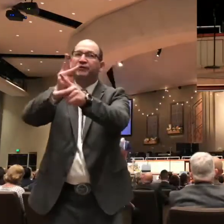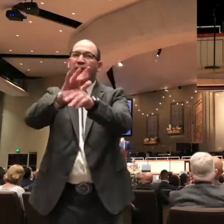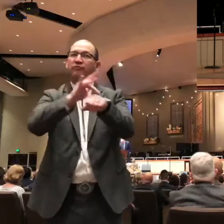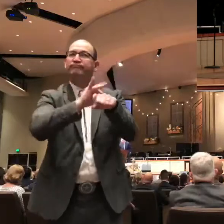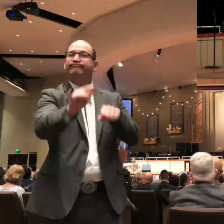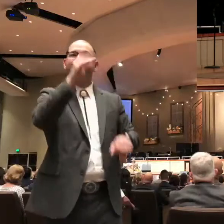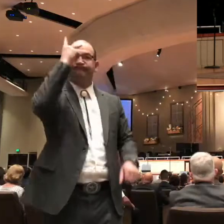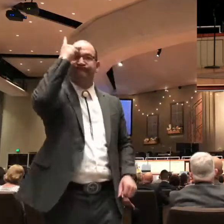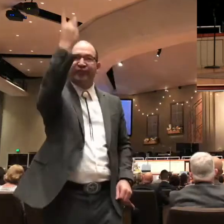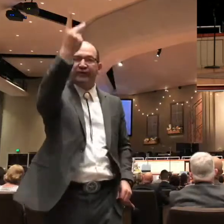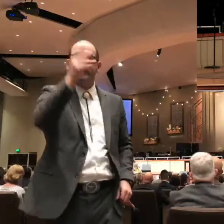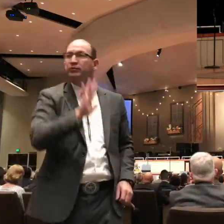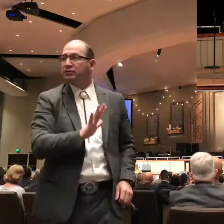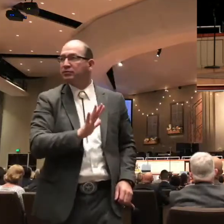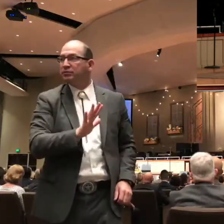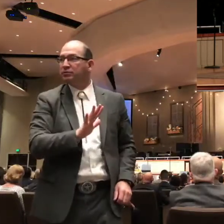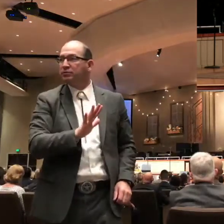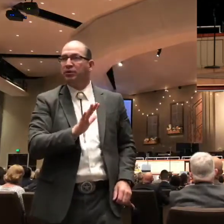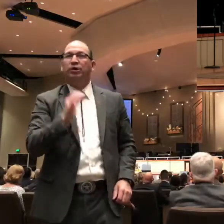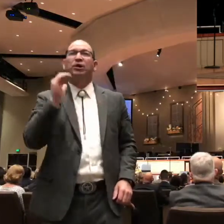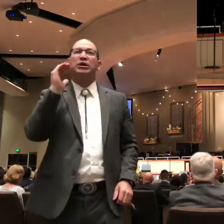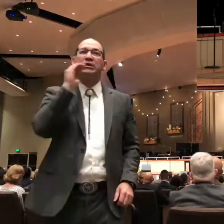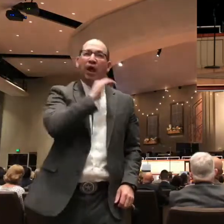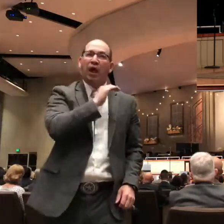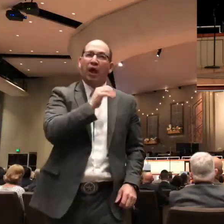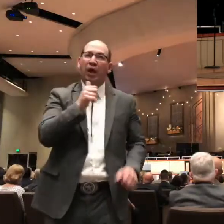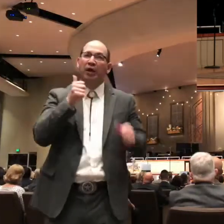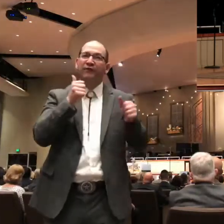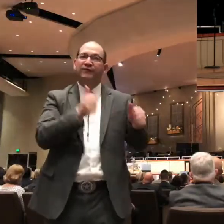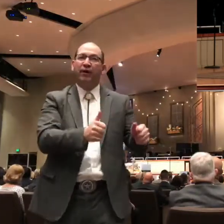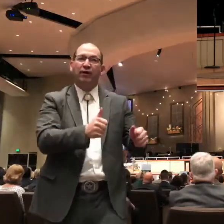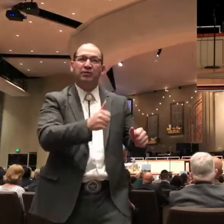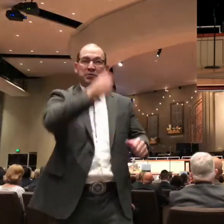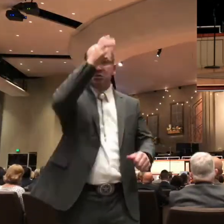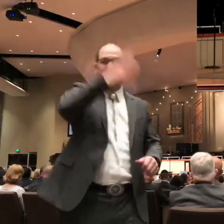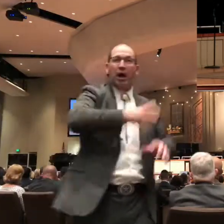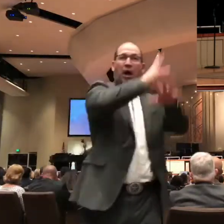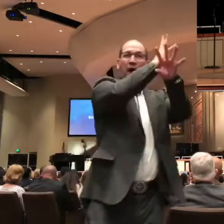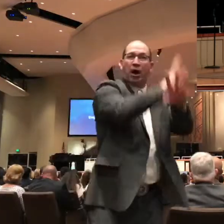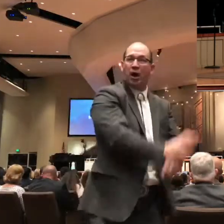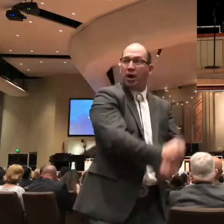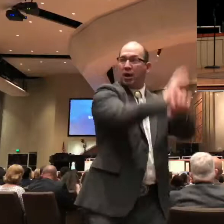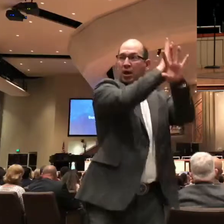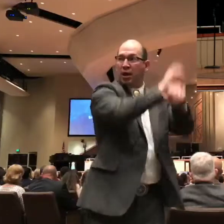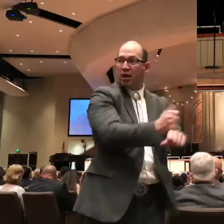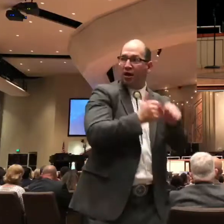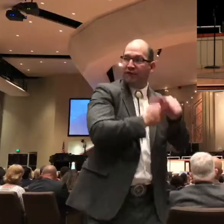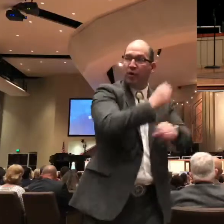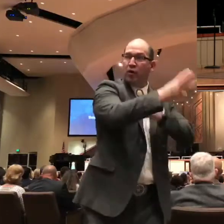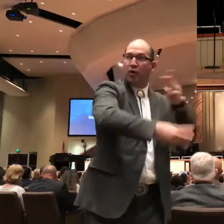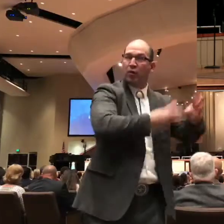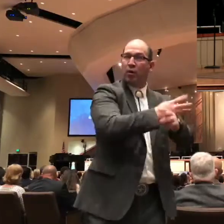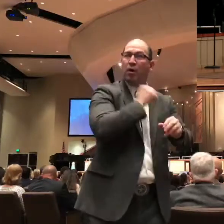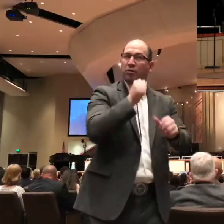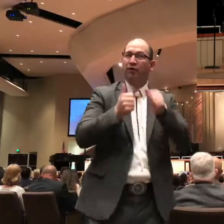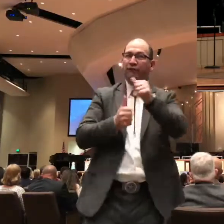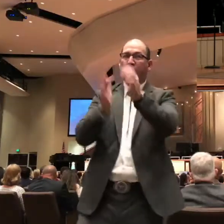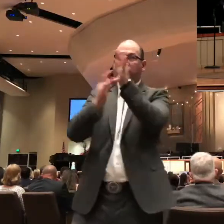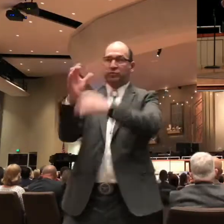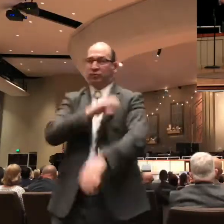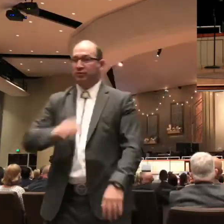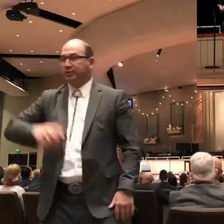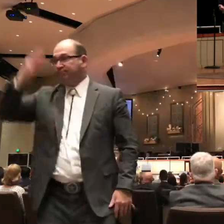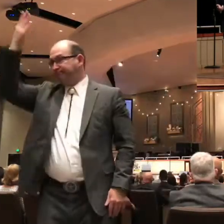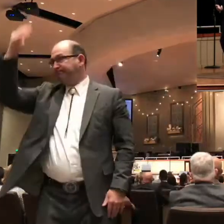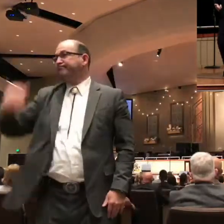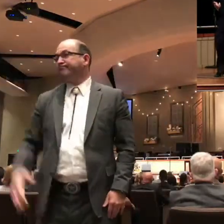and vain deceit, which are after the tradition of men, after the rudiments of the world, and not after Christ. Now,